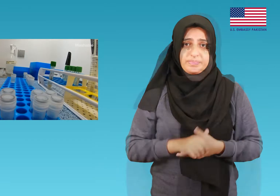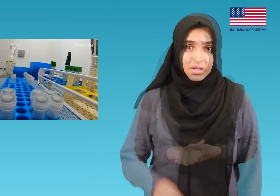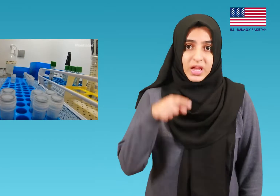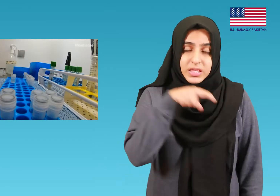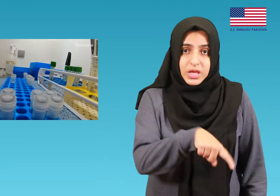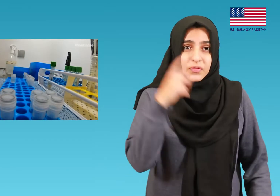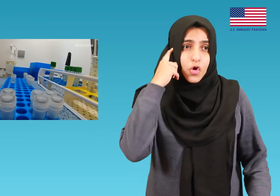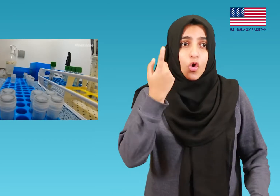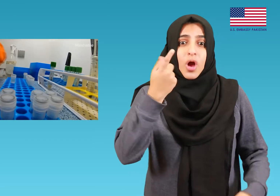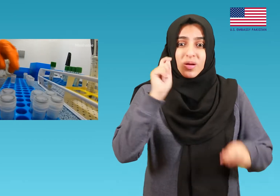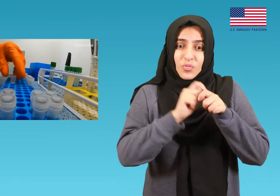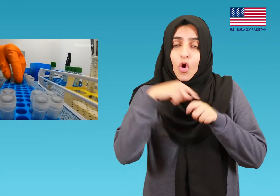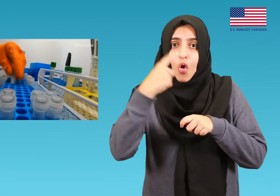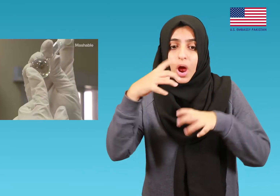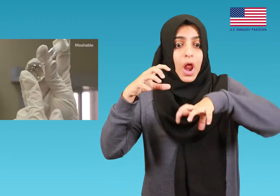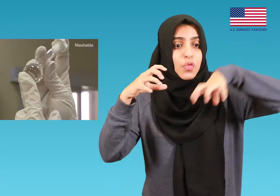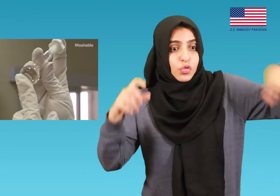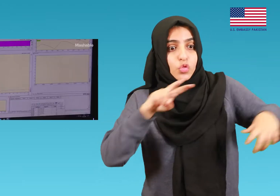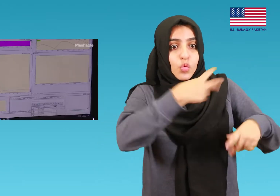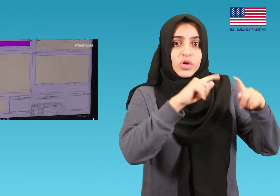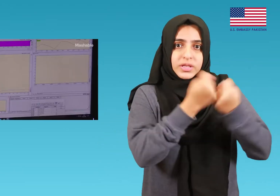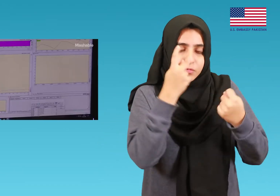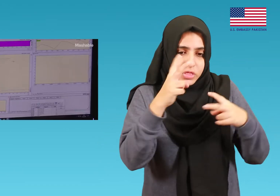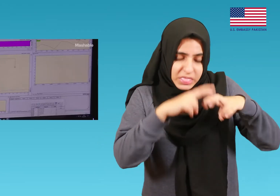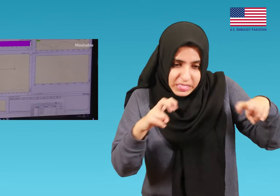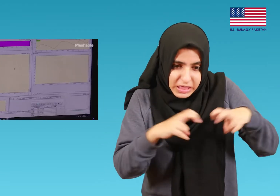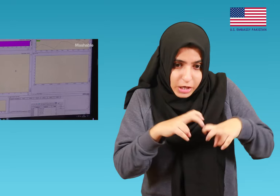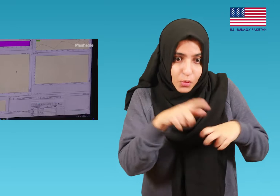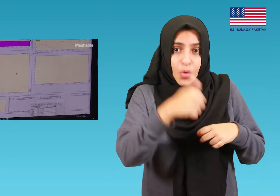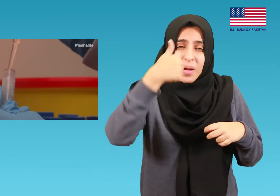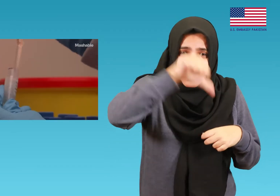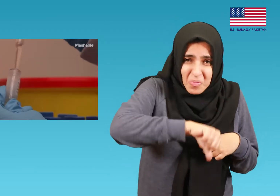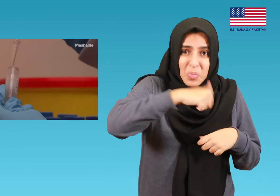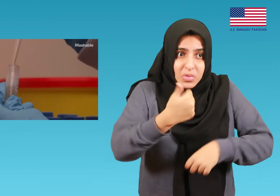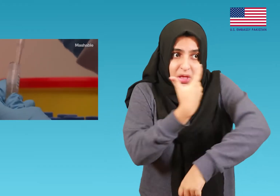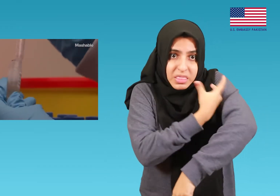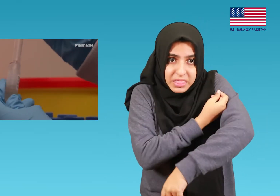This is an interim analysis of the effectiveness of the vaccine, or more technically, the efficacy of the